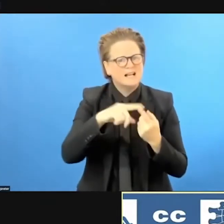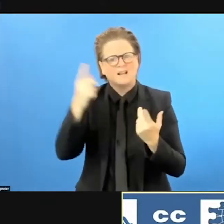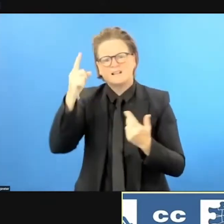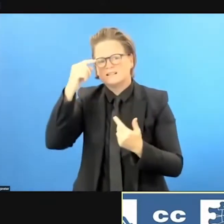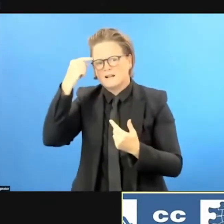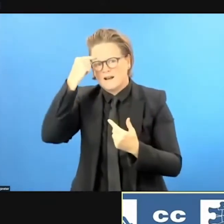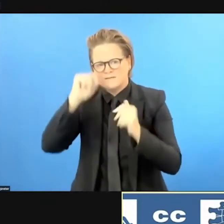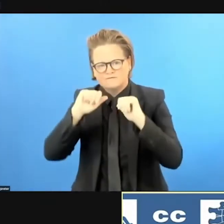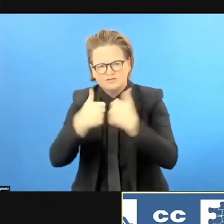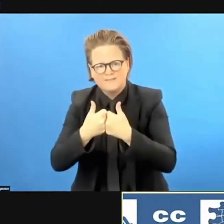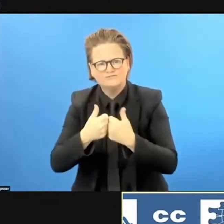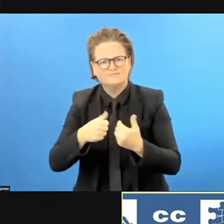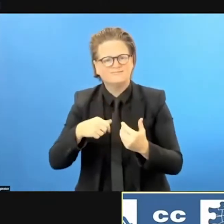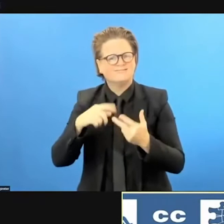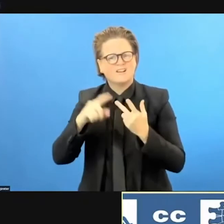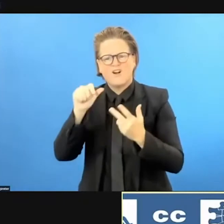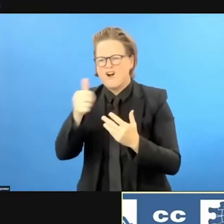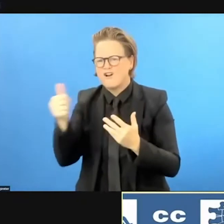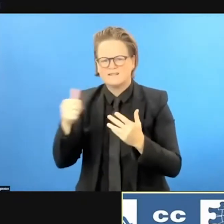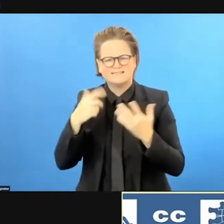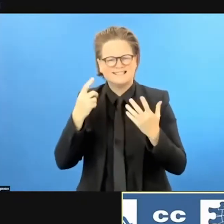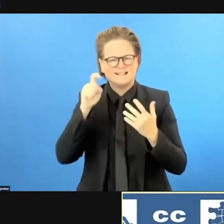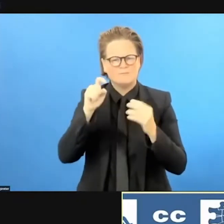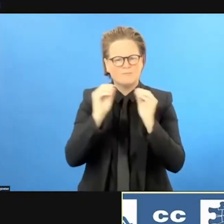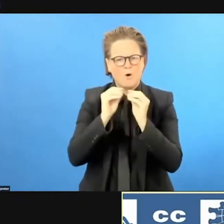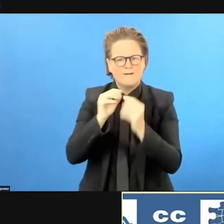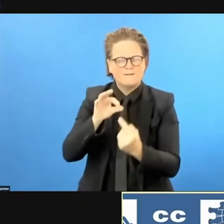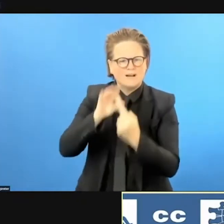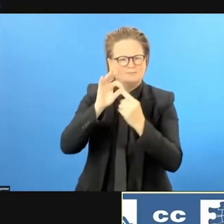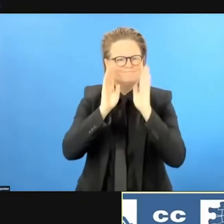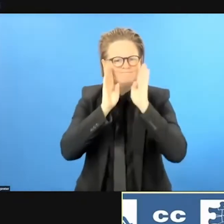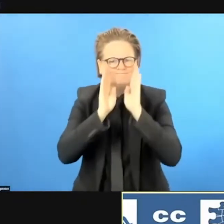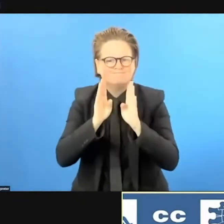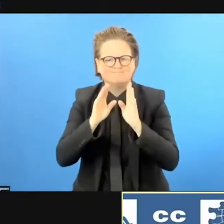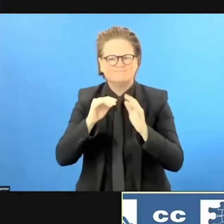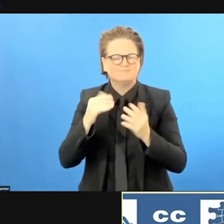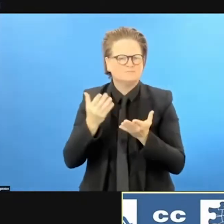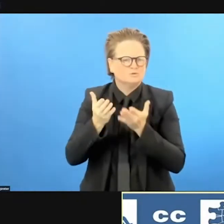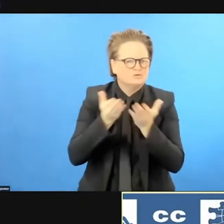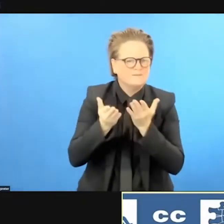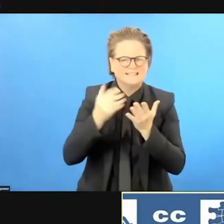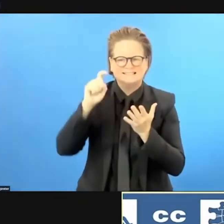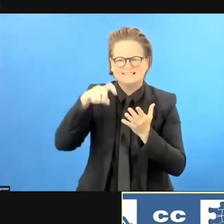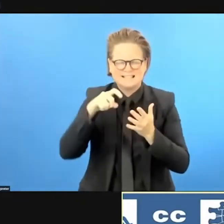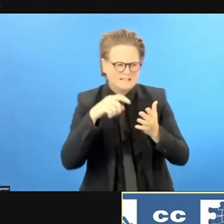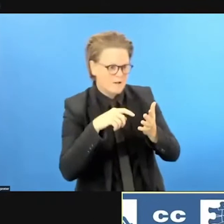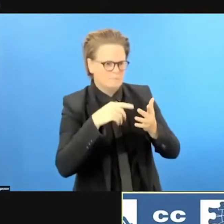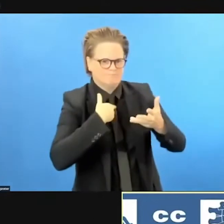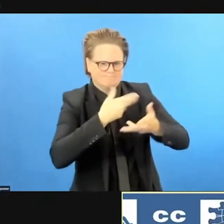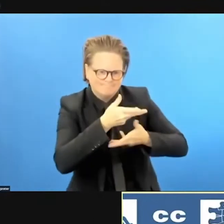of attention or service as you're going in for your vaccination